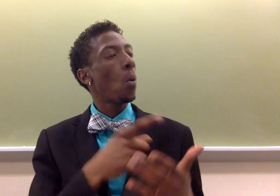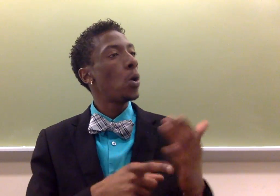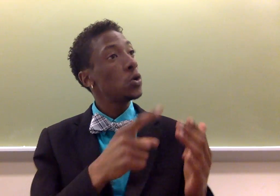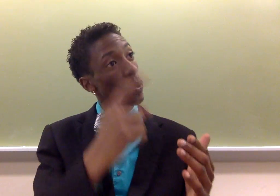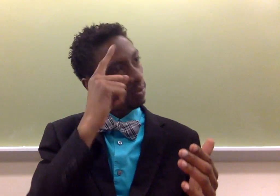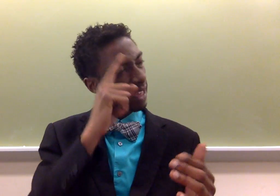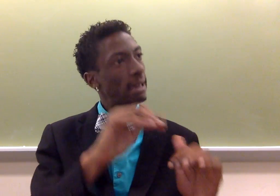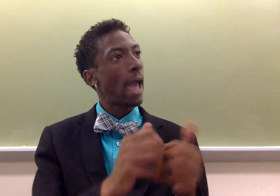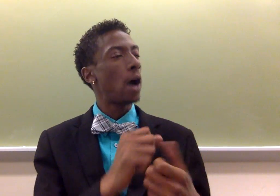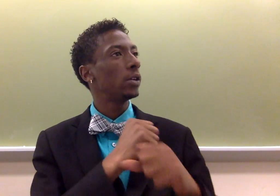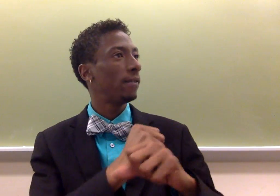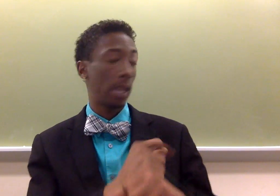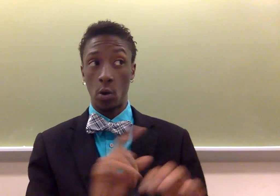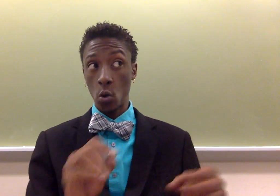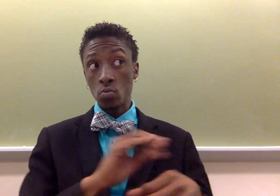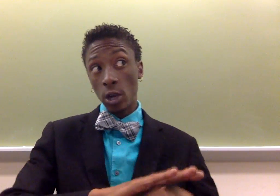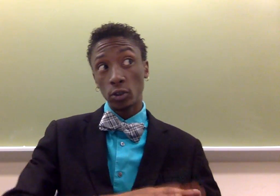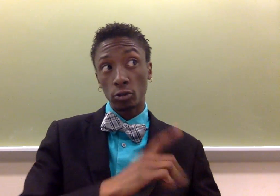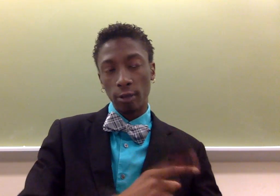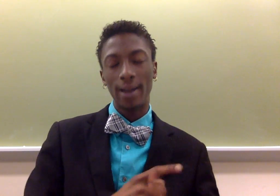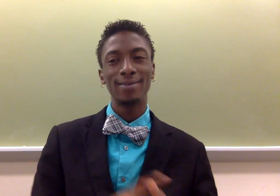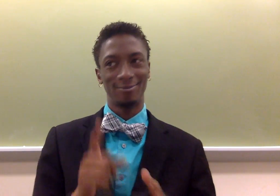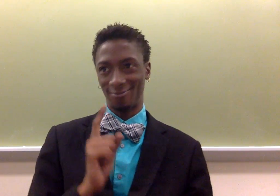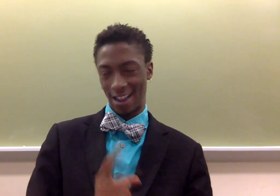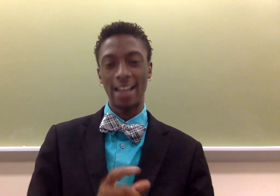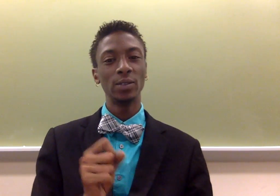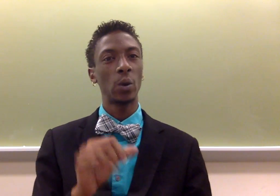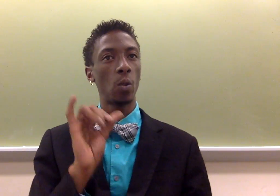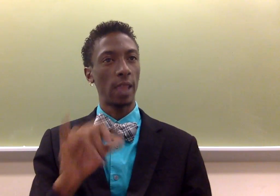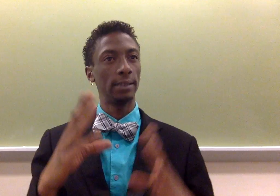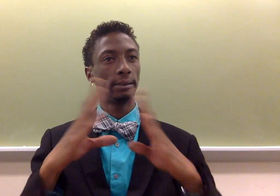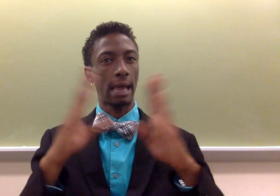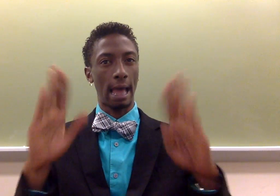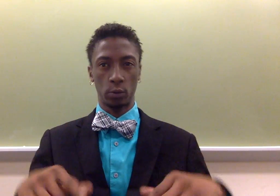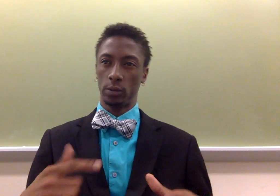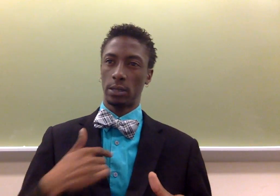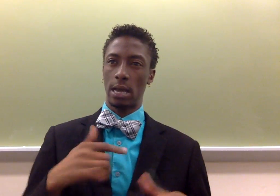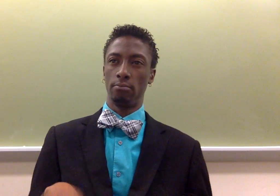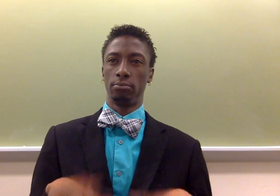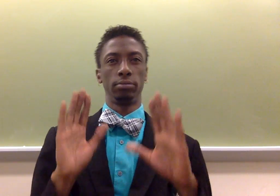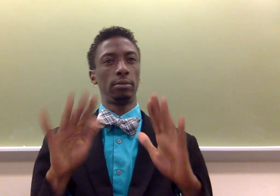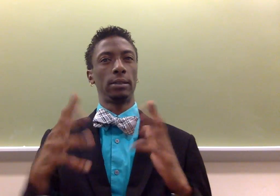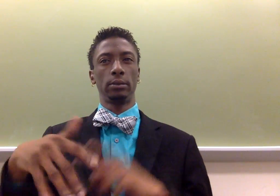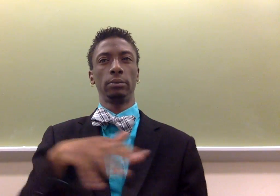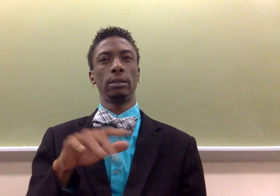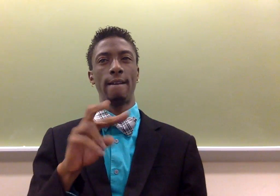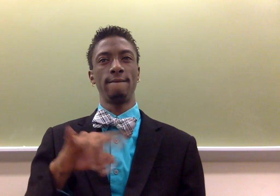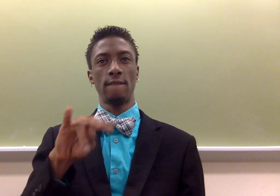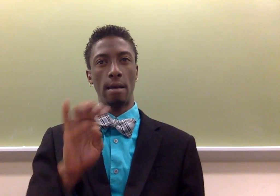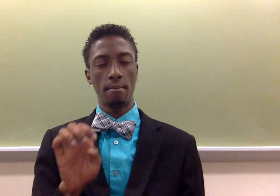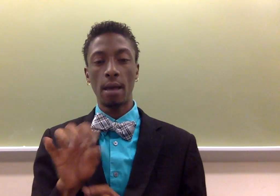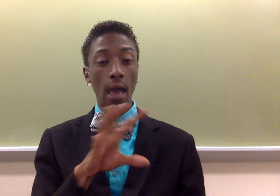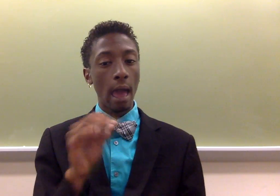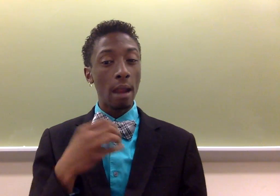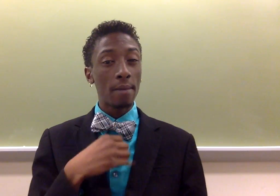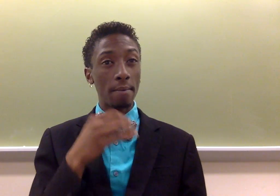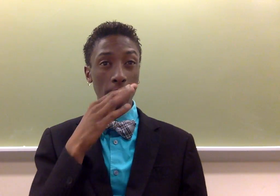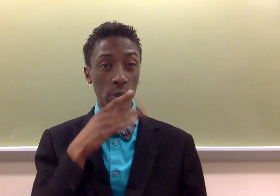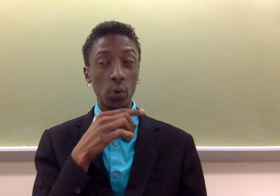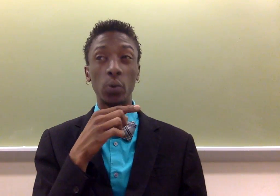pressure. No pressure, exactly. So that's the household that I grew up in. And my mother is what I guess in the